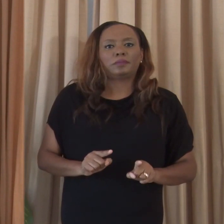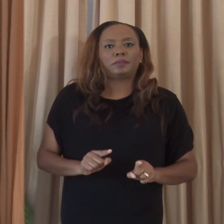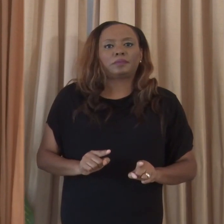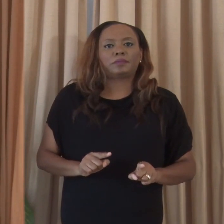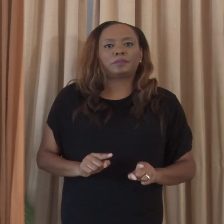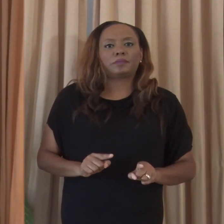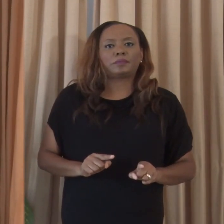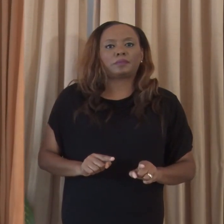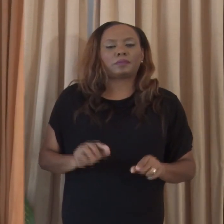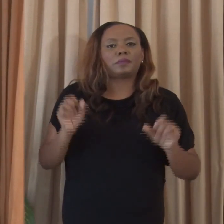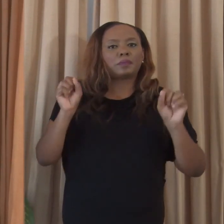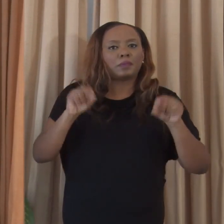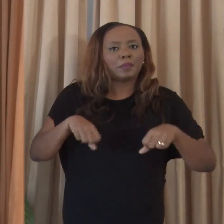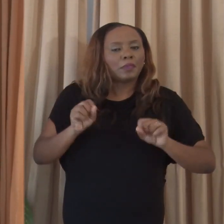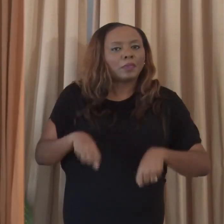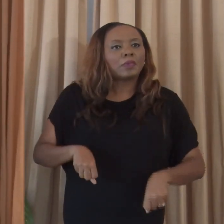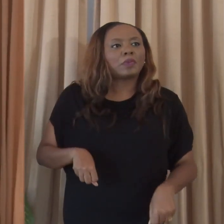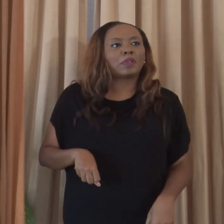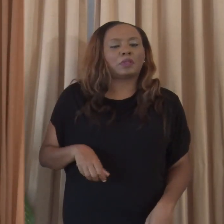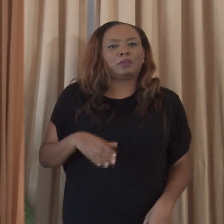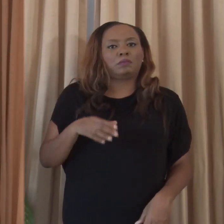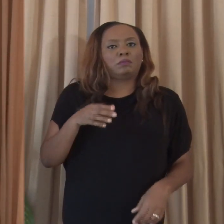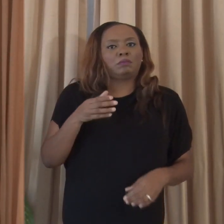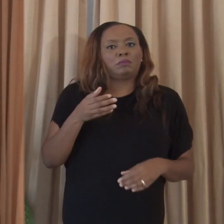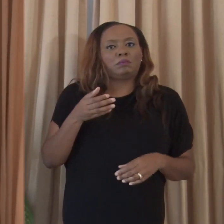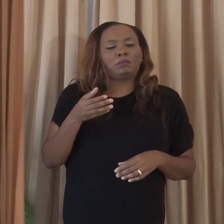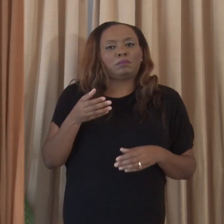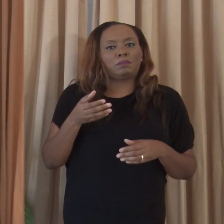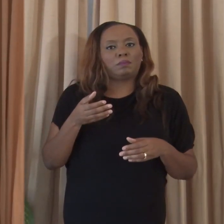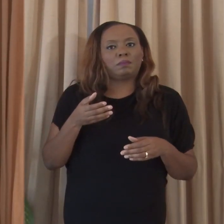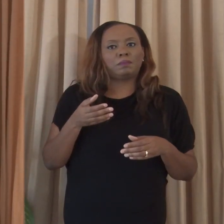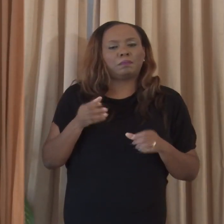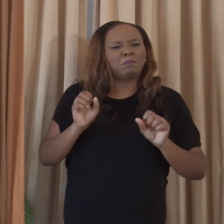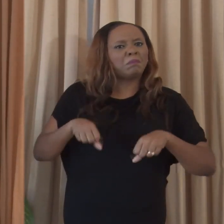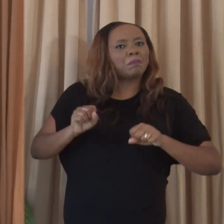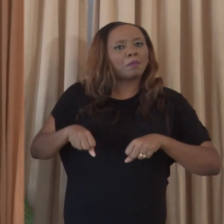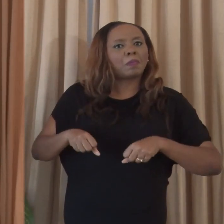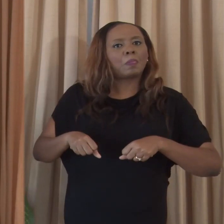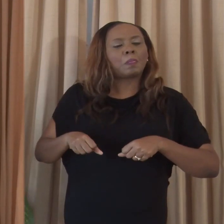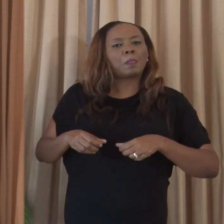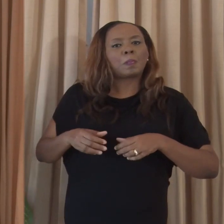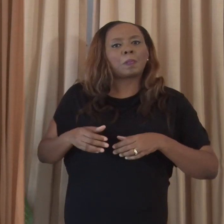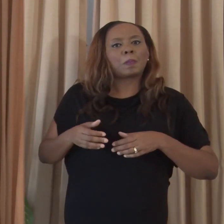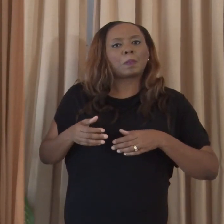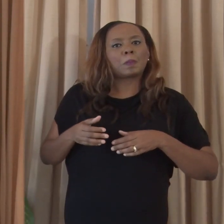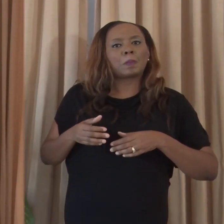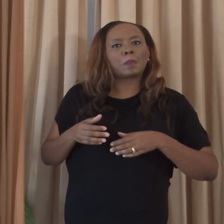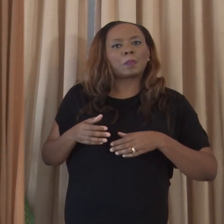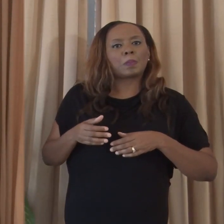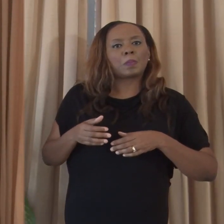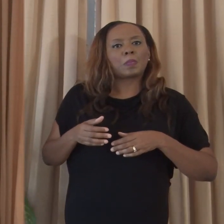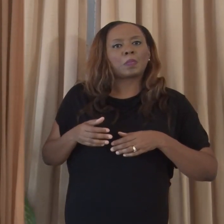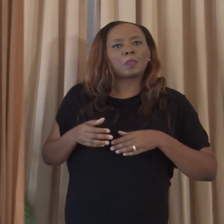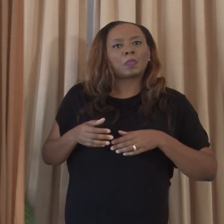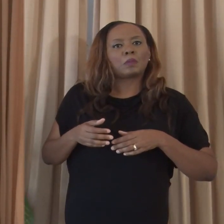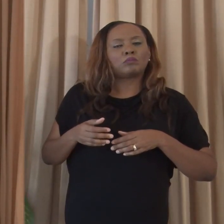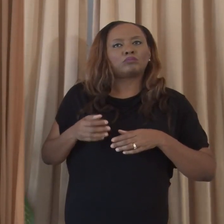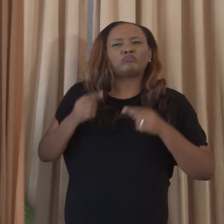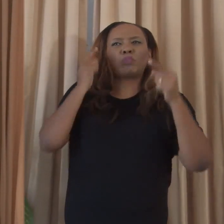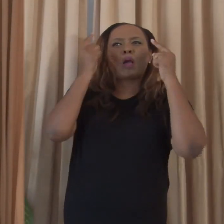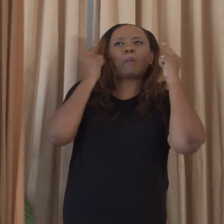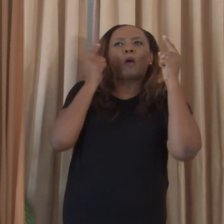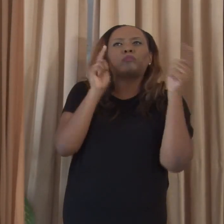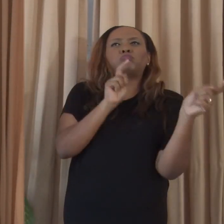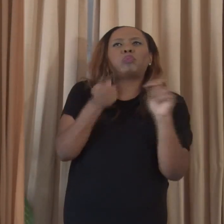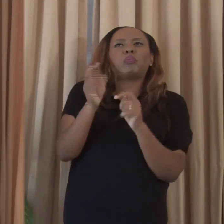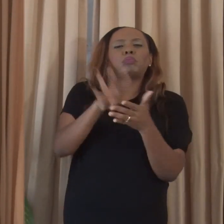going to be a need for there to be a reduced and perhaps revised type of schedule, because obviously